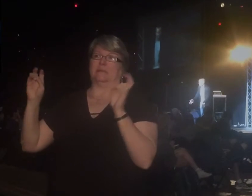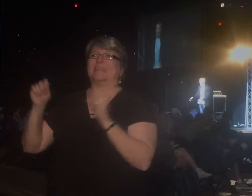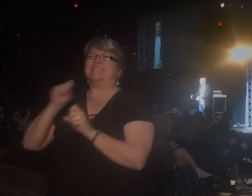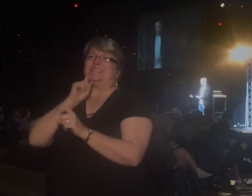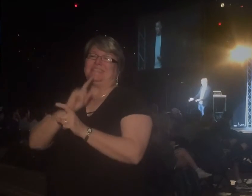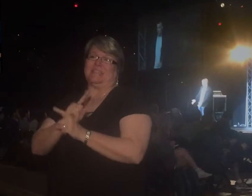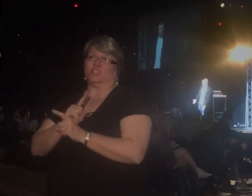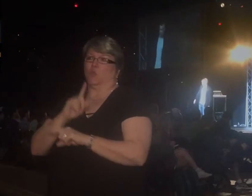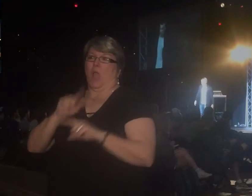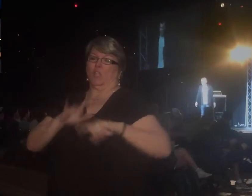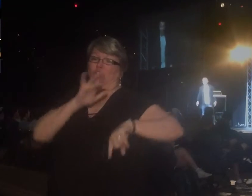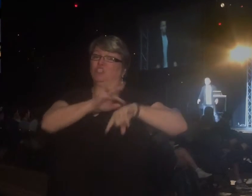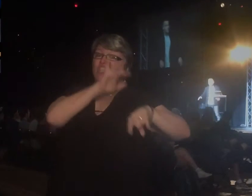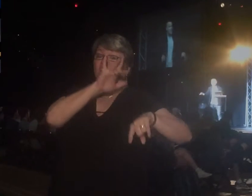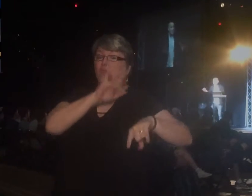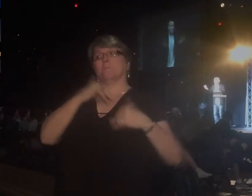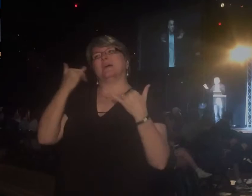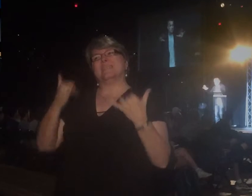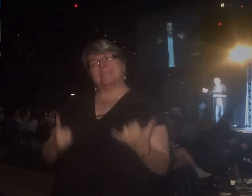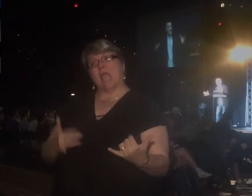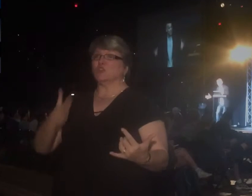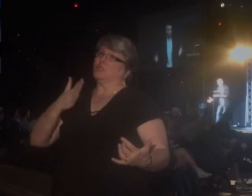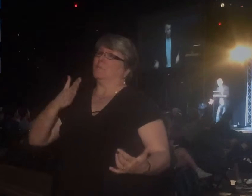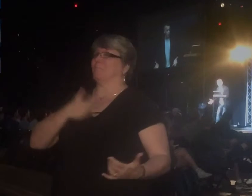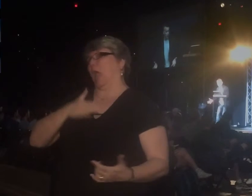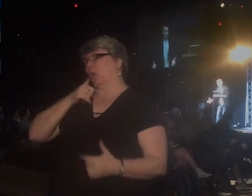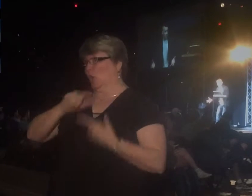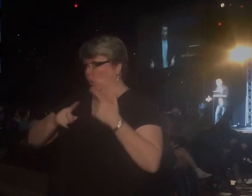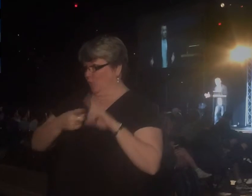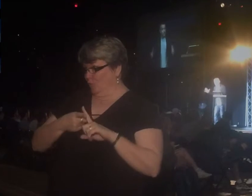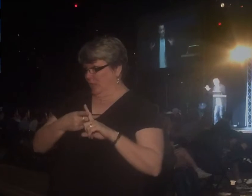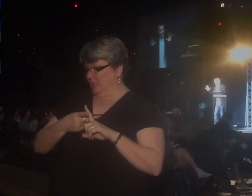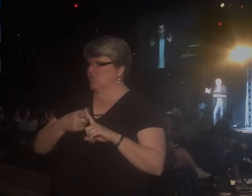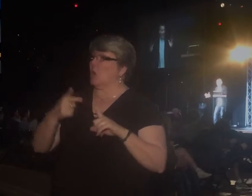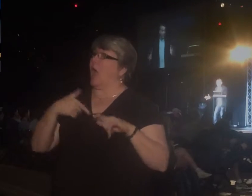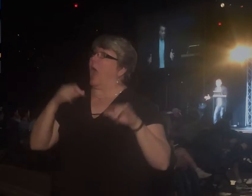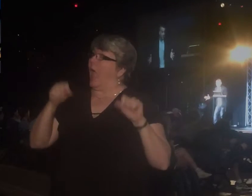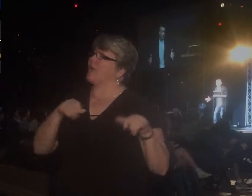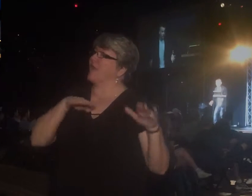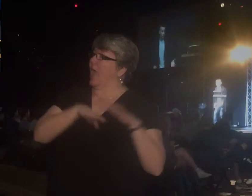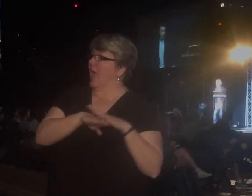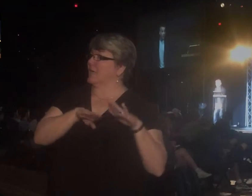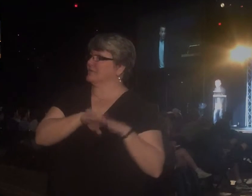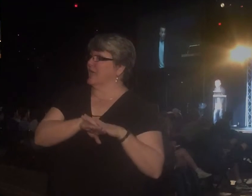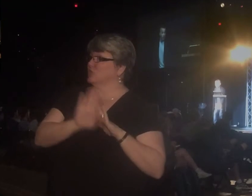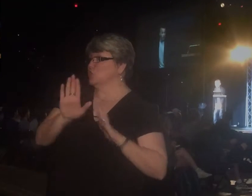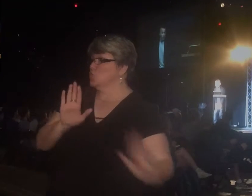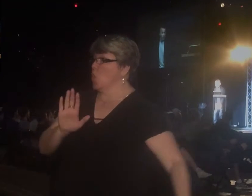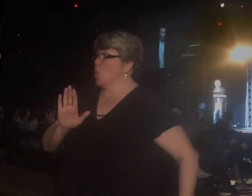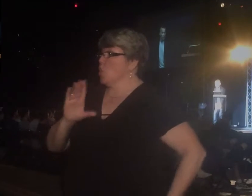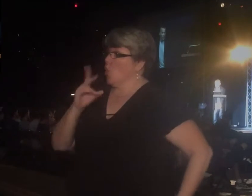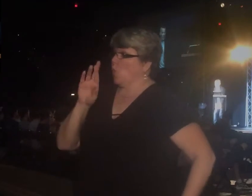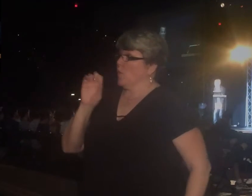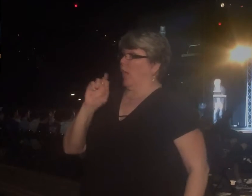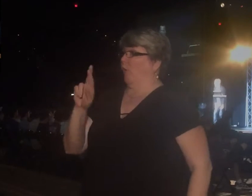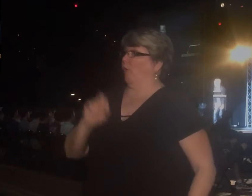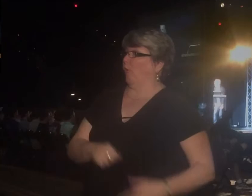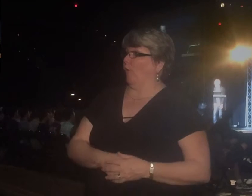or Christian sister, I couldn't touch her in certain ways, but now she's my girlfriend. So I get access to her